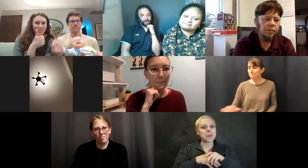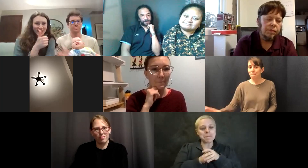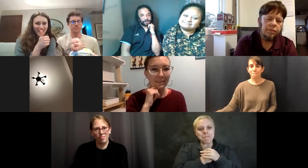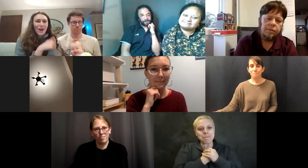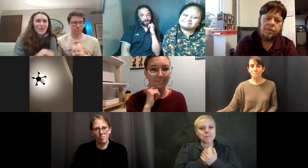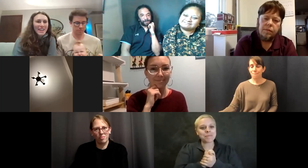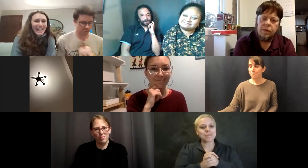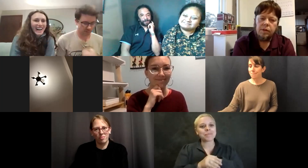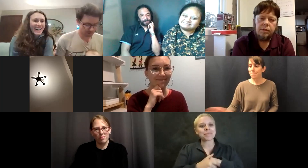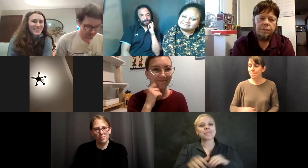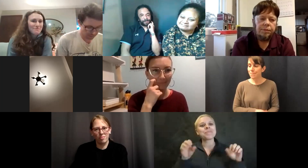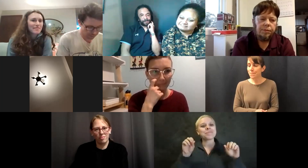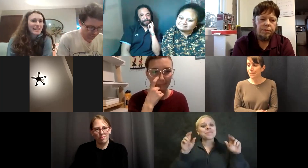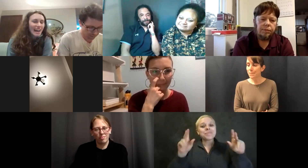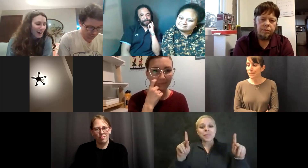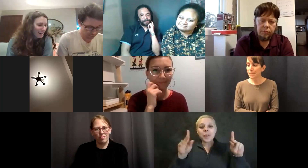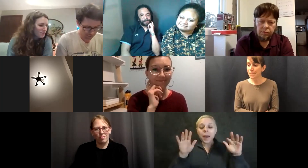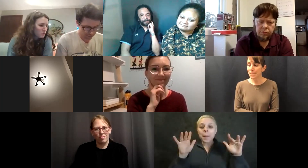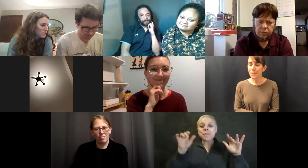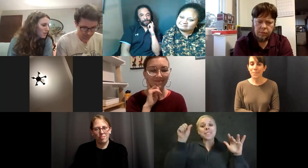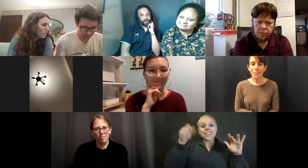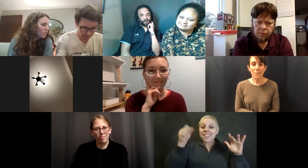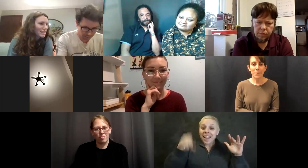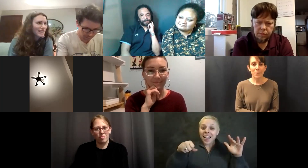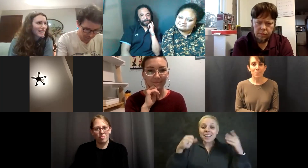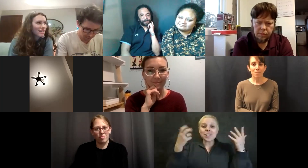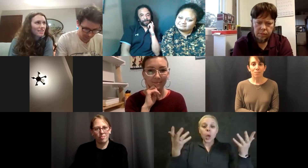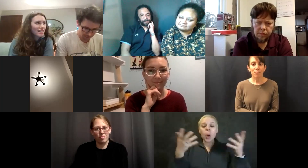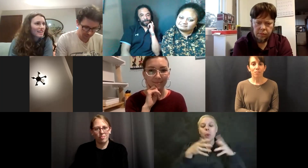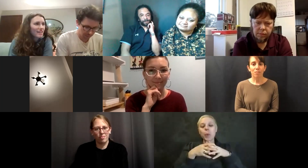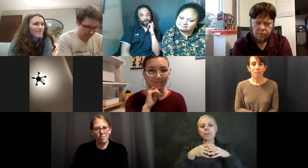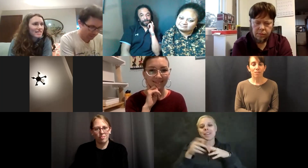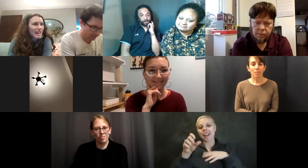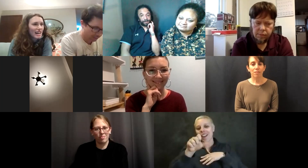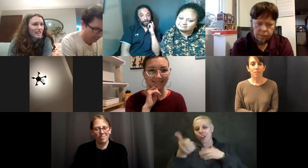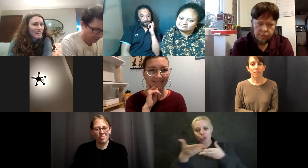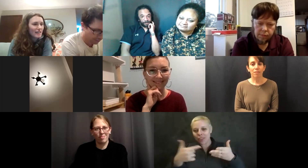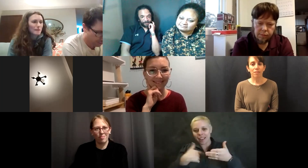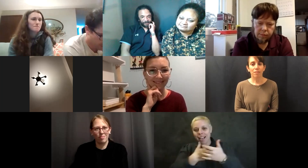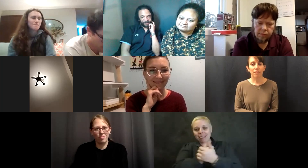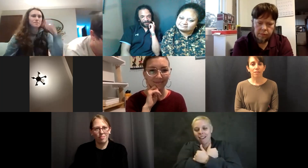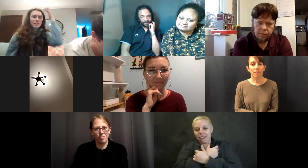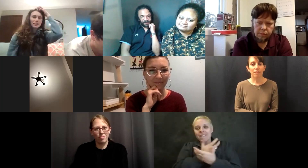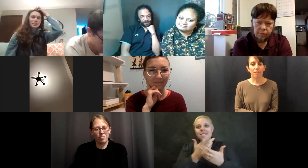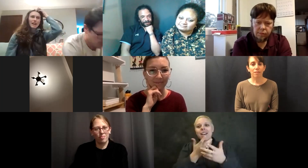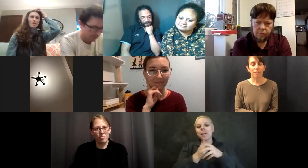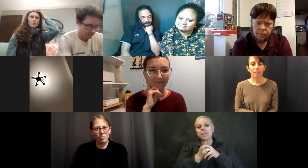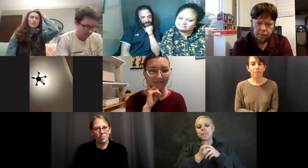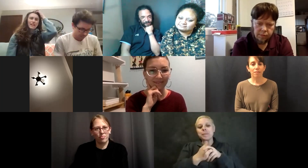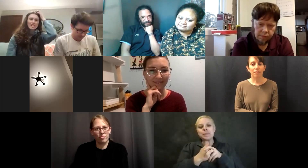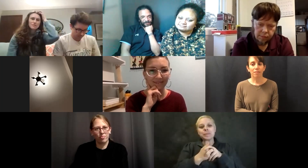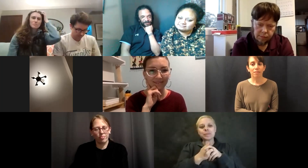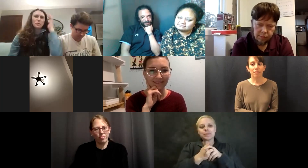ahead, Amy. Okay. Yeah. So another thing I love is that